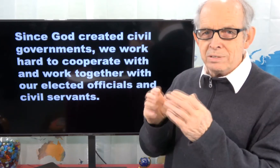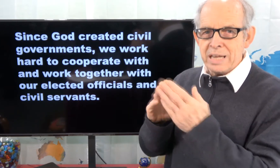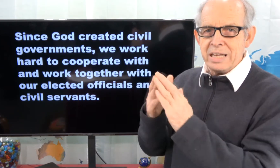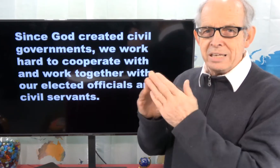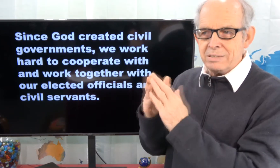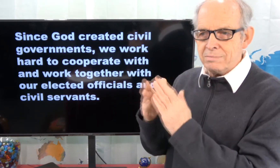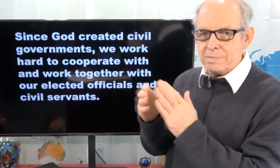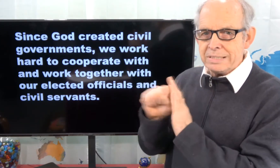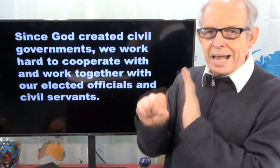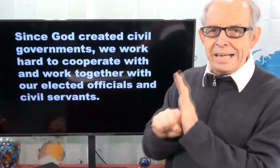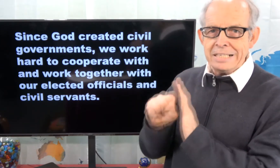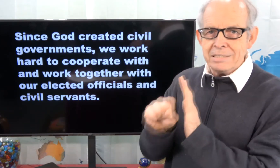city, state,